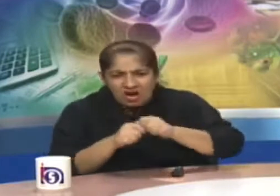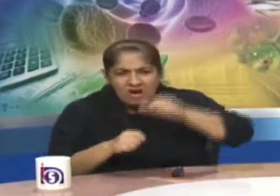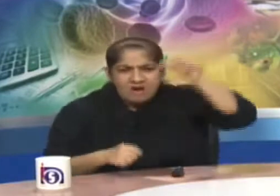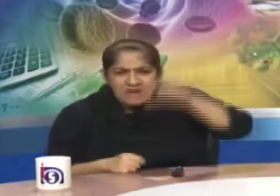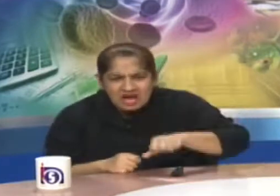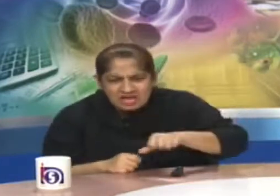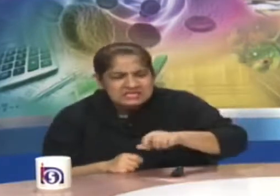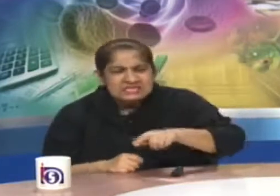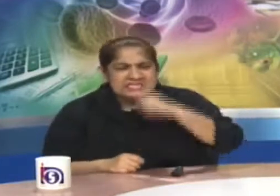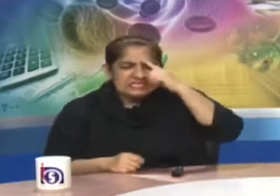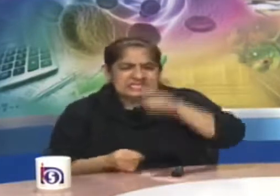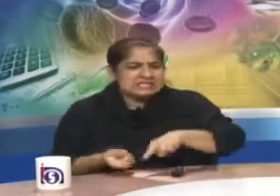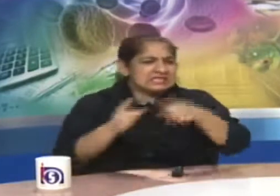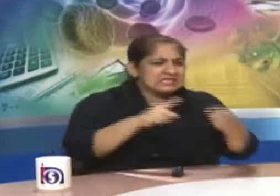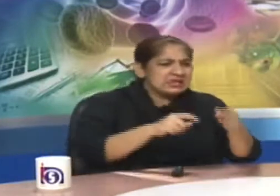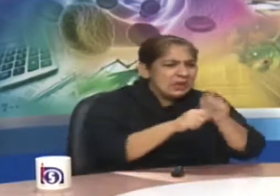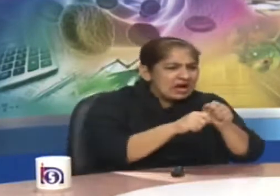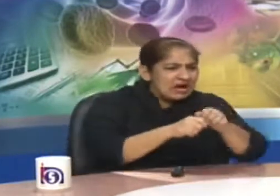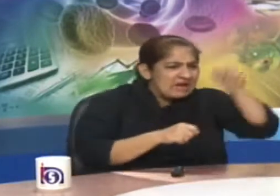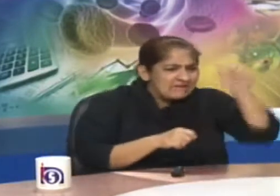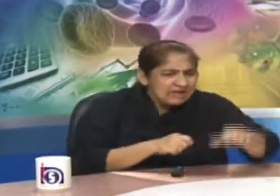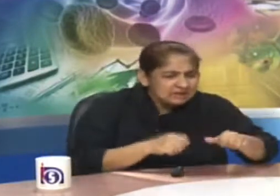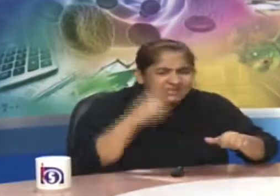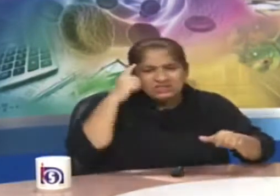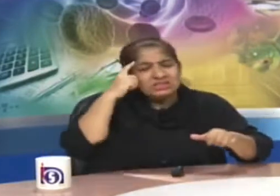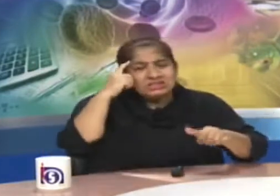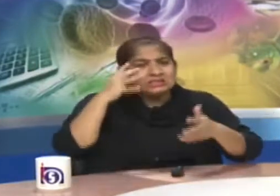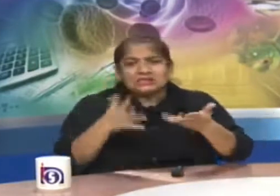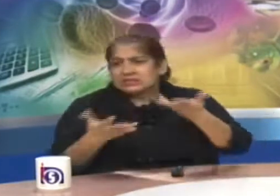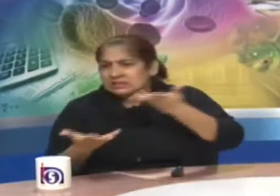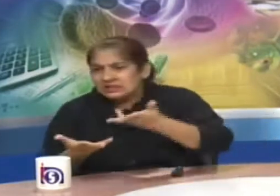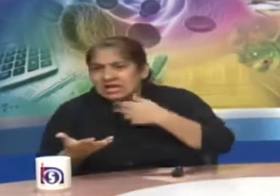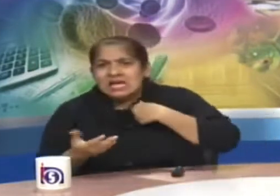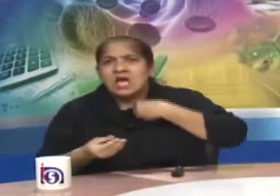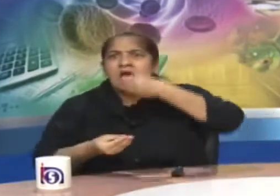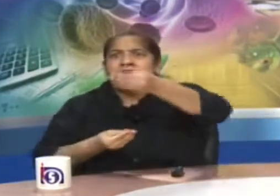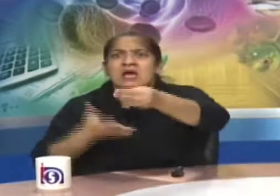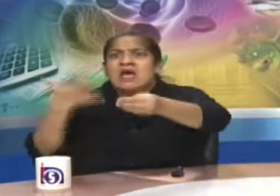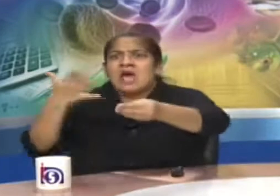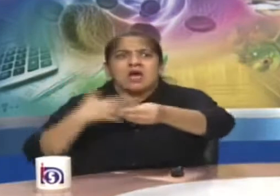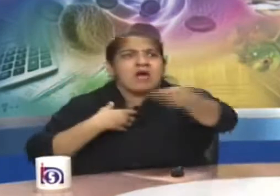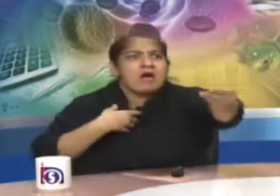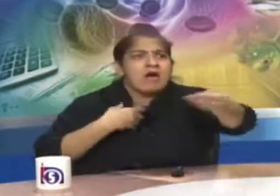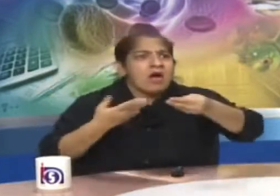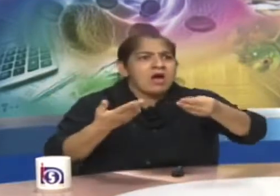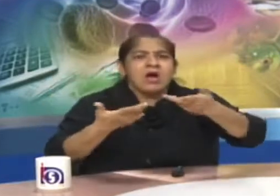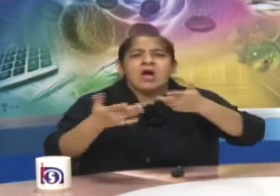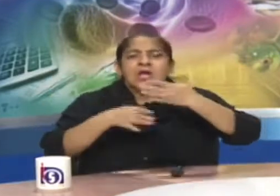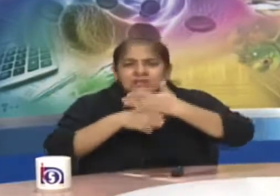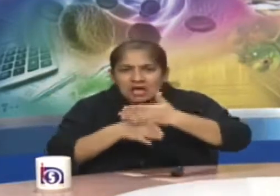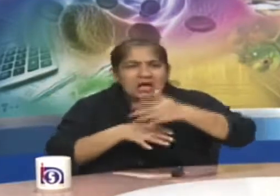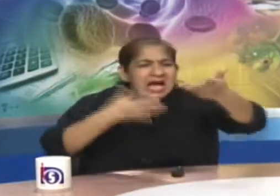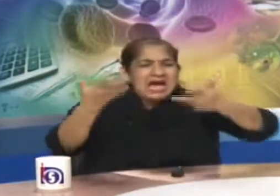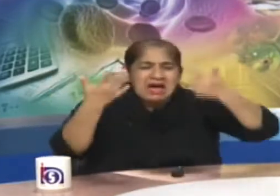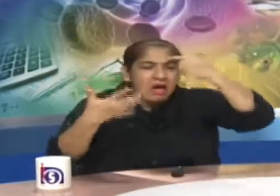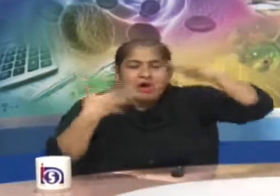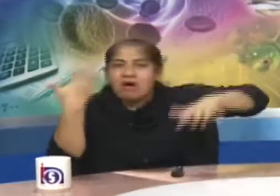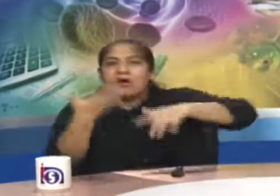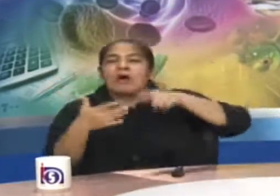These are kind of barriers. Whenever we don't get success, we try and we fail, we didn't get approval.